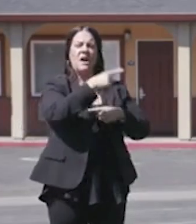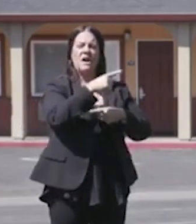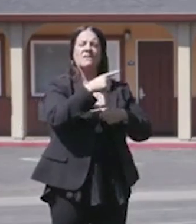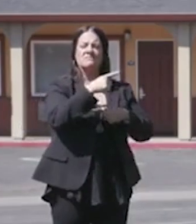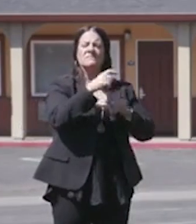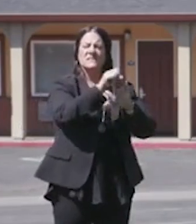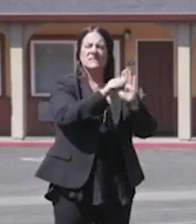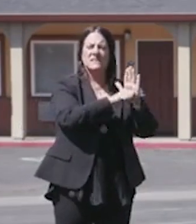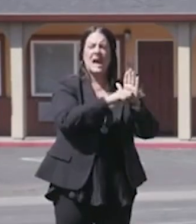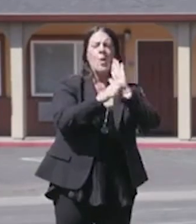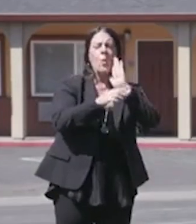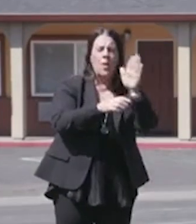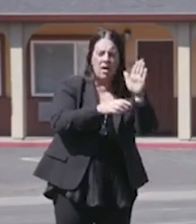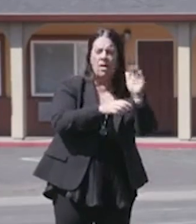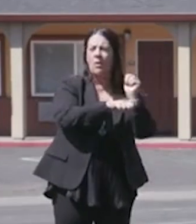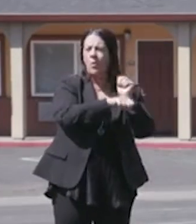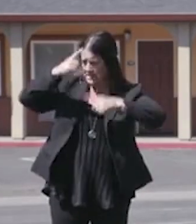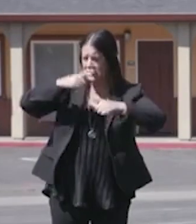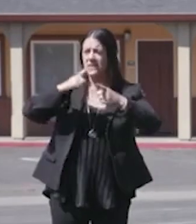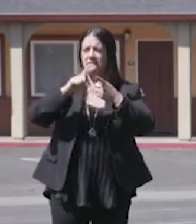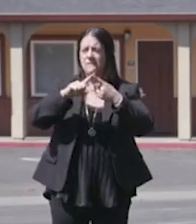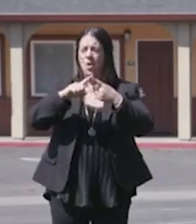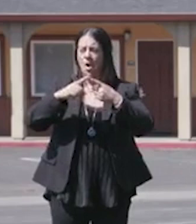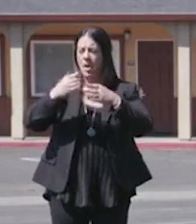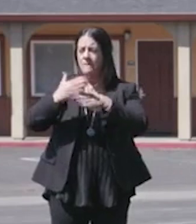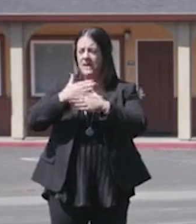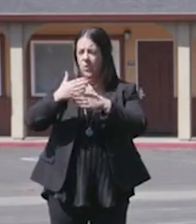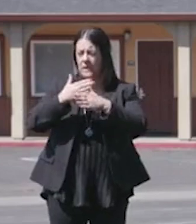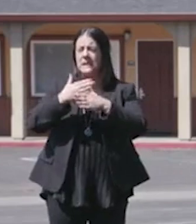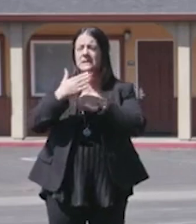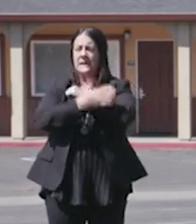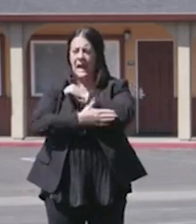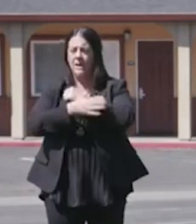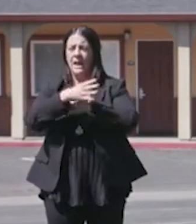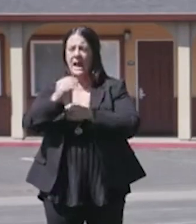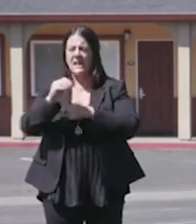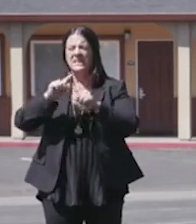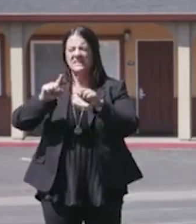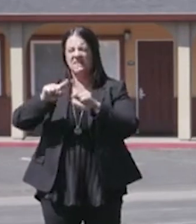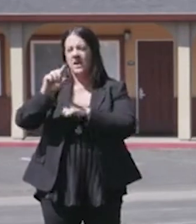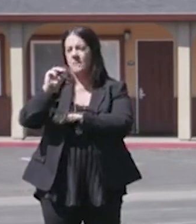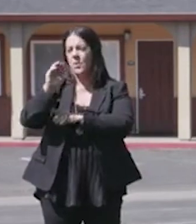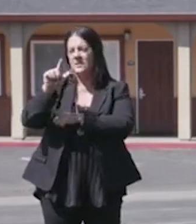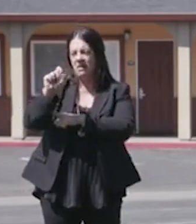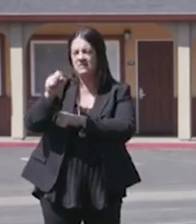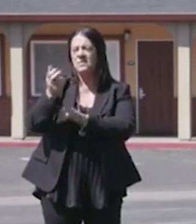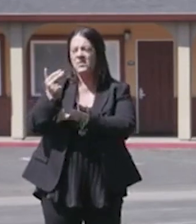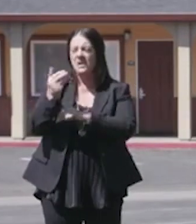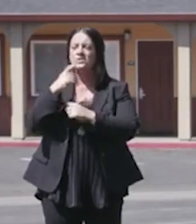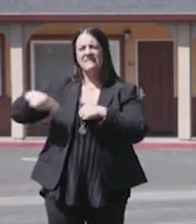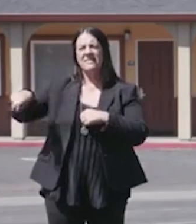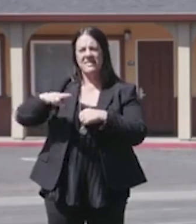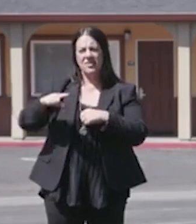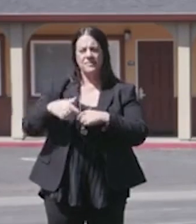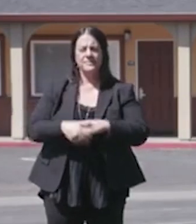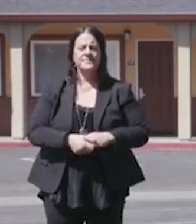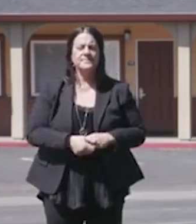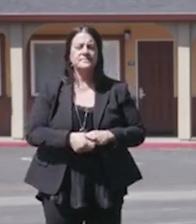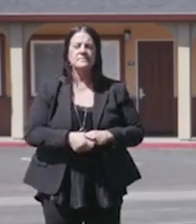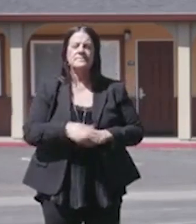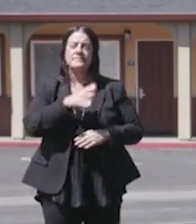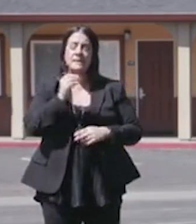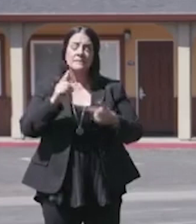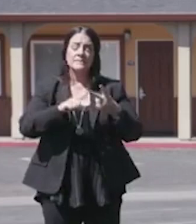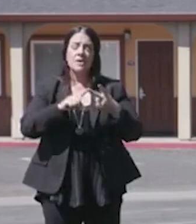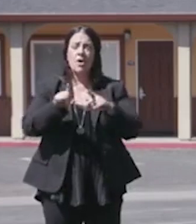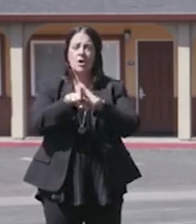working with the counties as they identify these sites and to make sure that we have essential staffing needs met at these sites. We